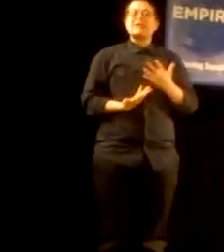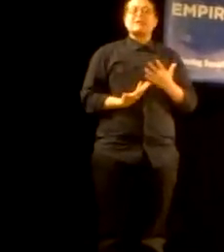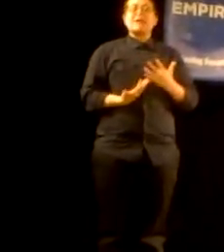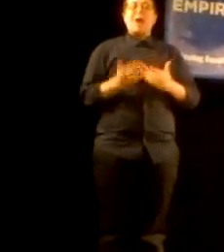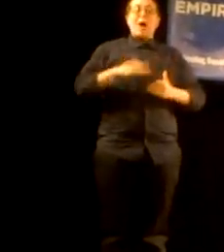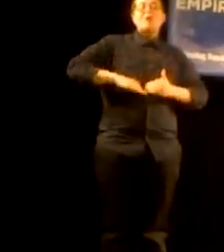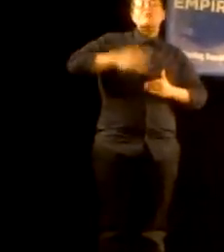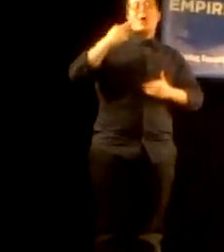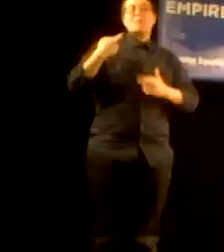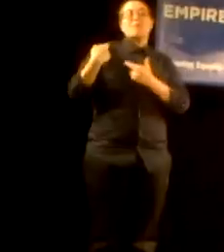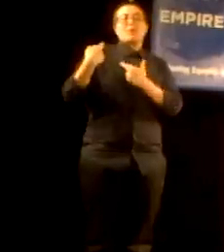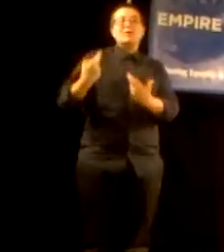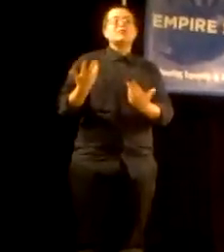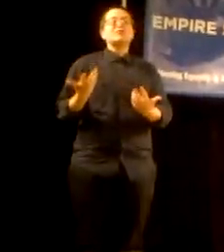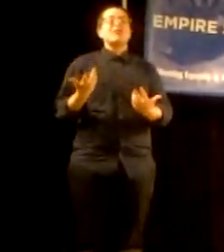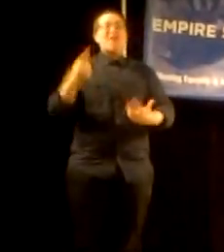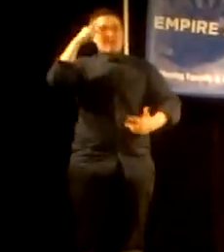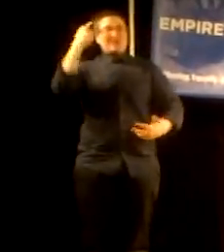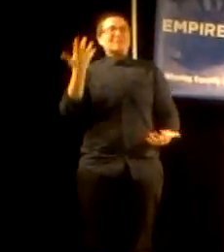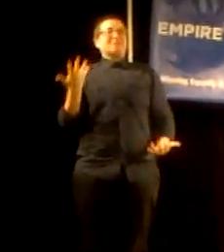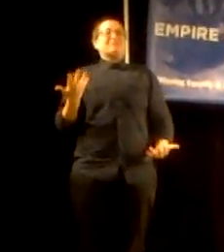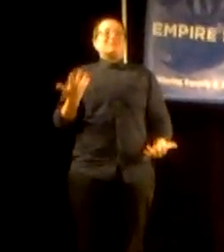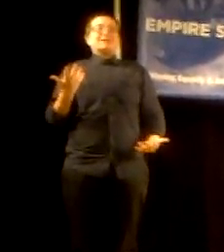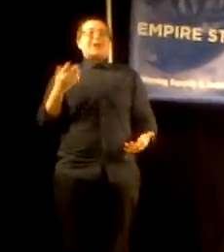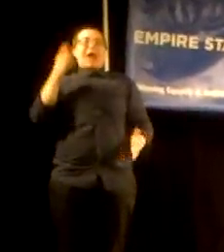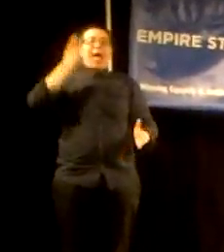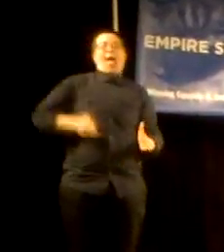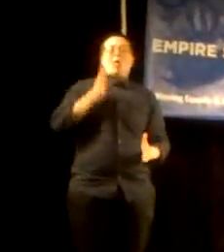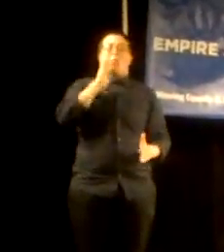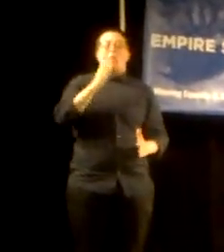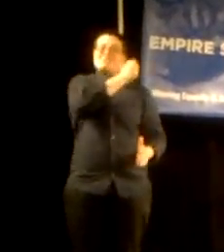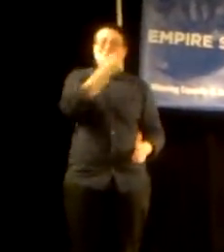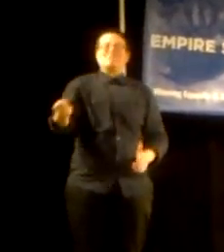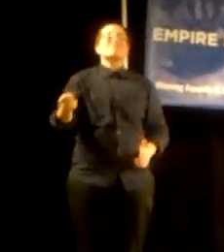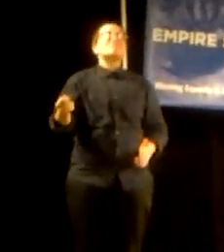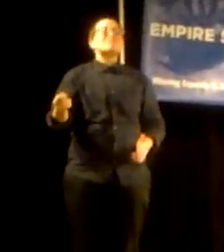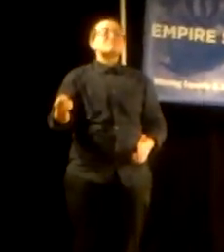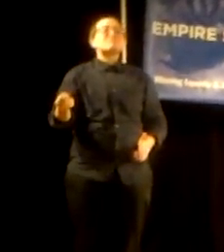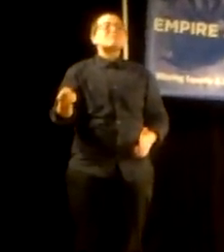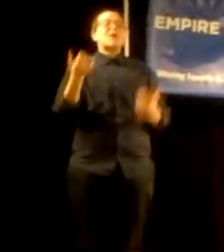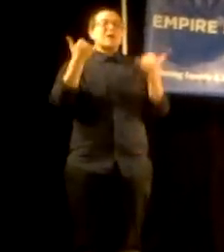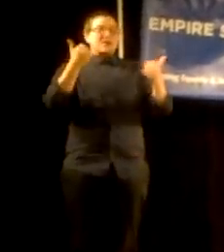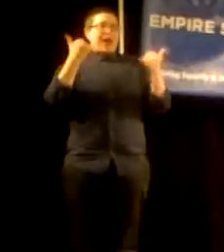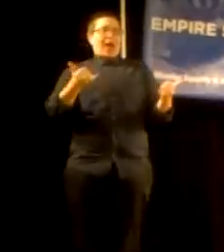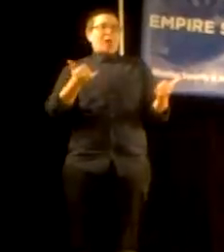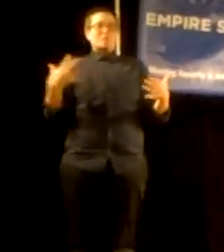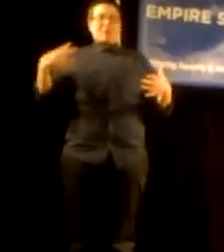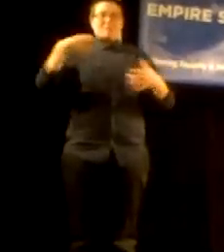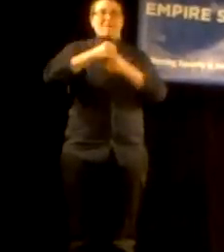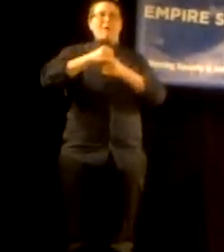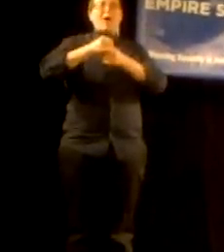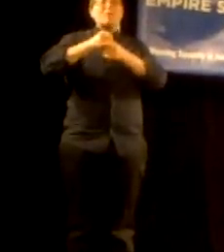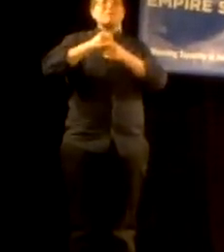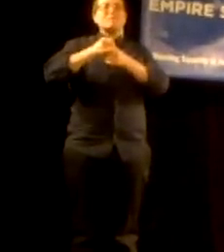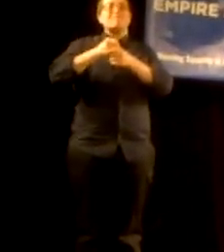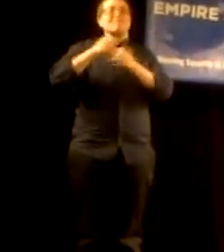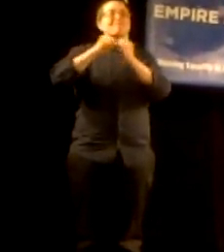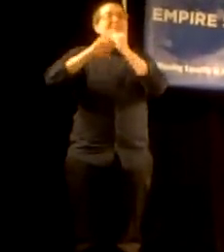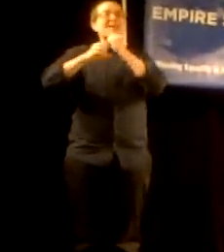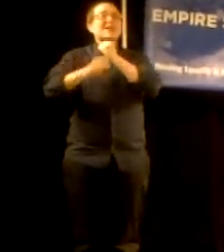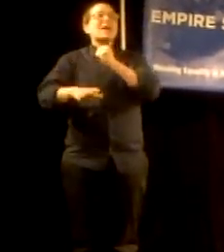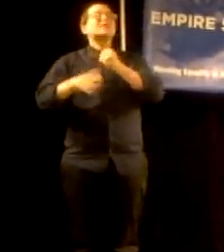I thought I was going to hell. The work that I do in the media is in part to educate and create a sense of hope for